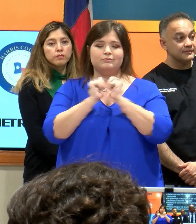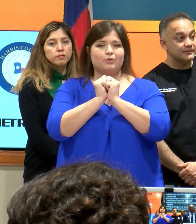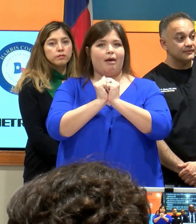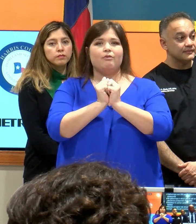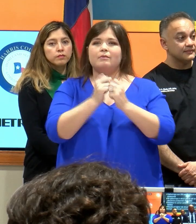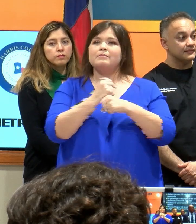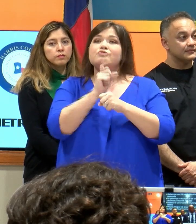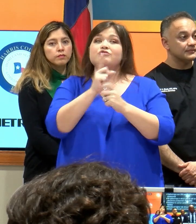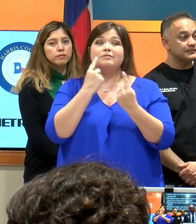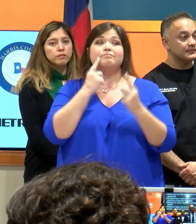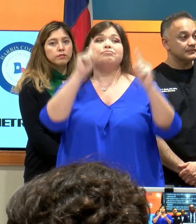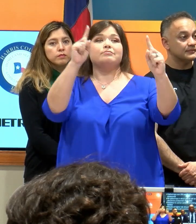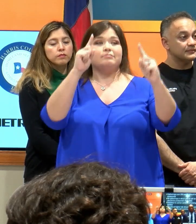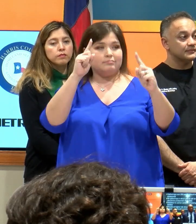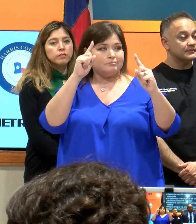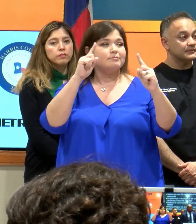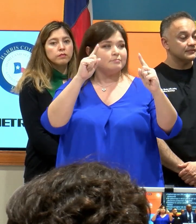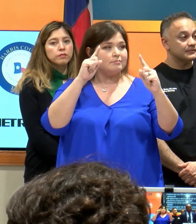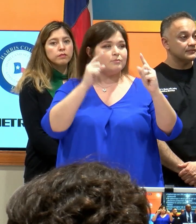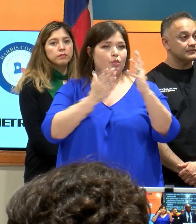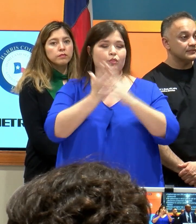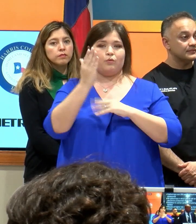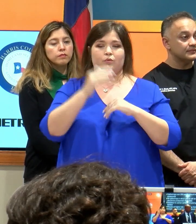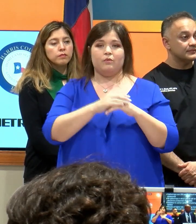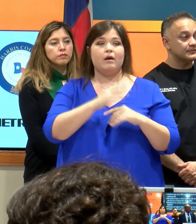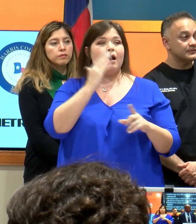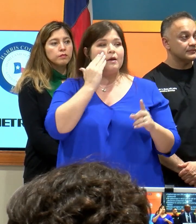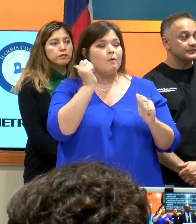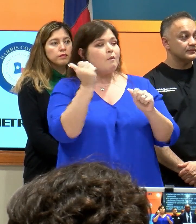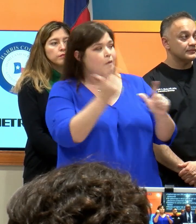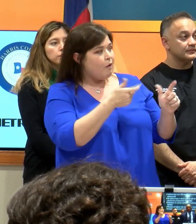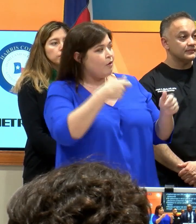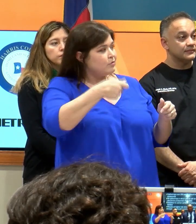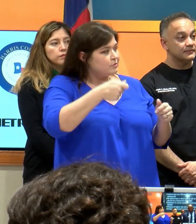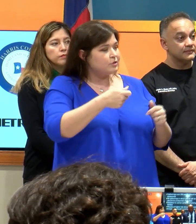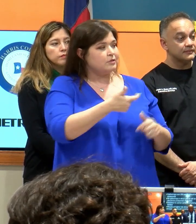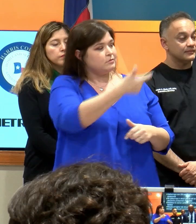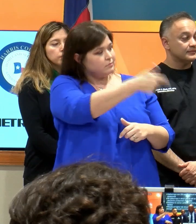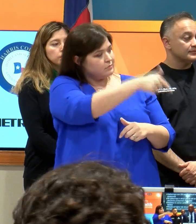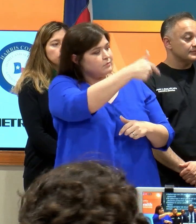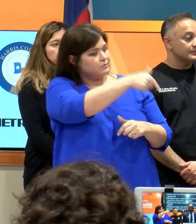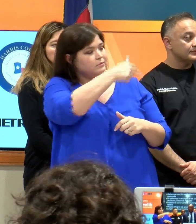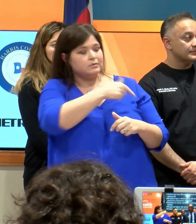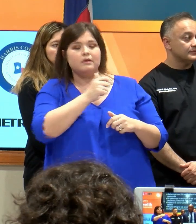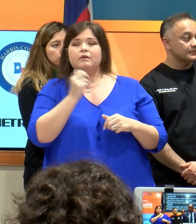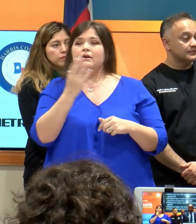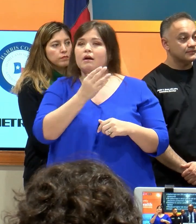and Judge Hidalgo and Judge K.P. George and others